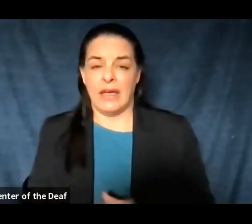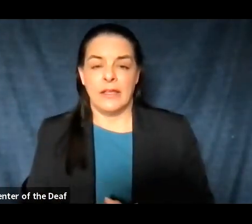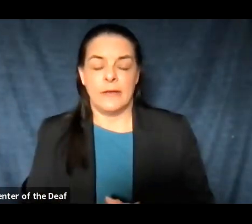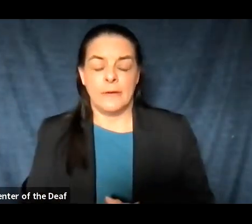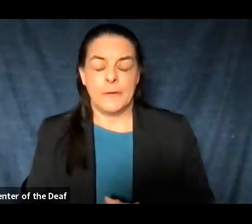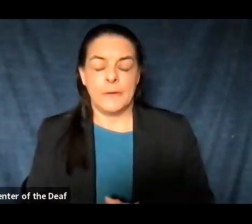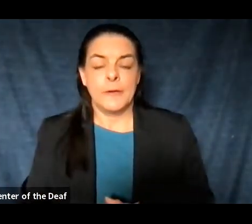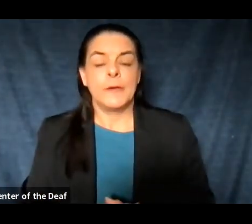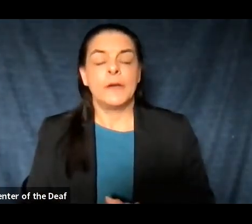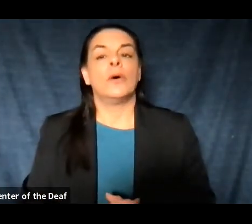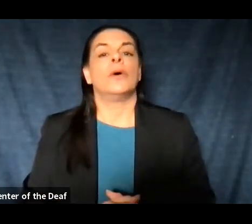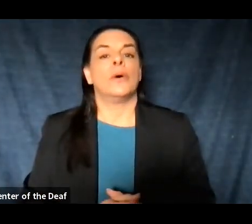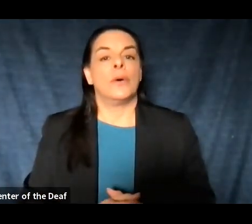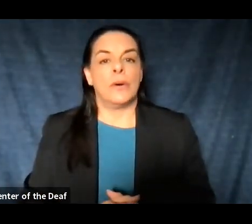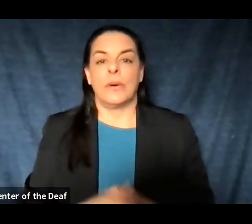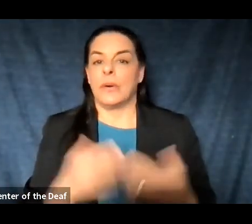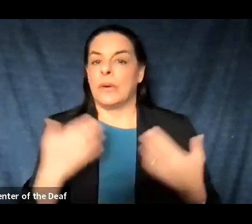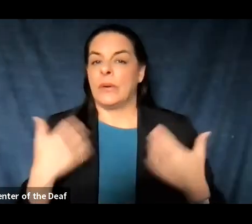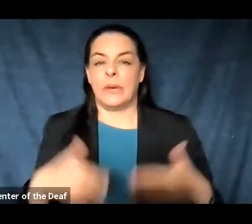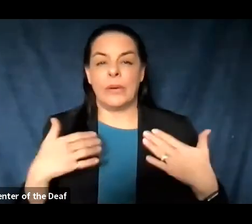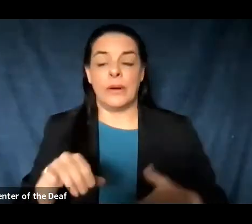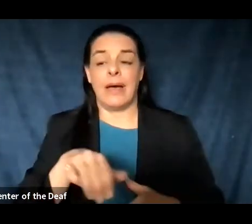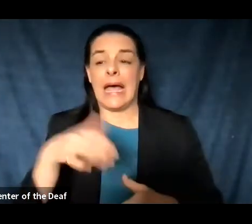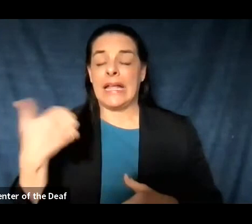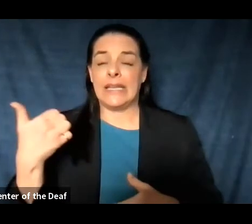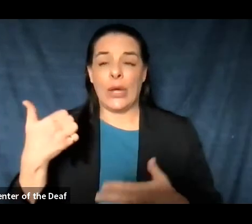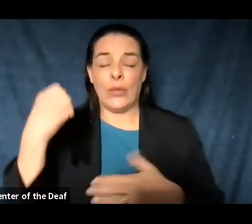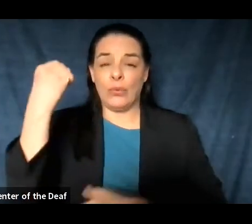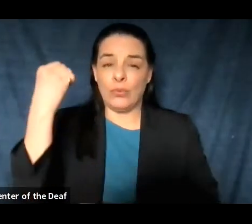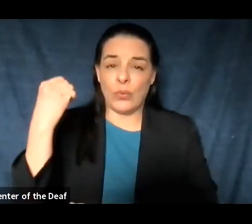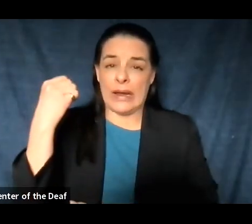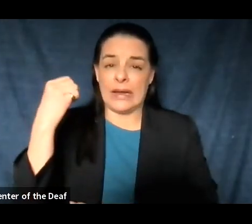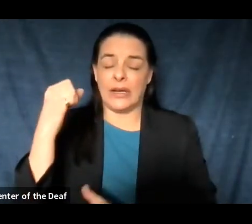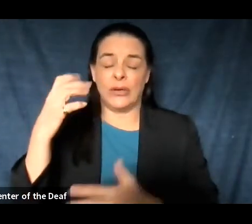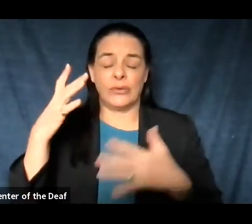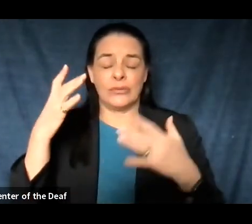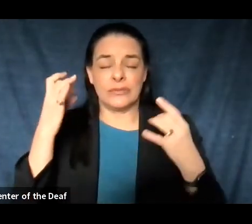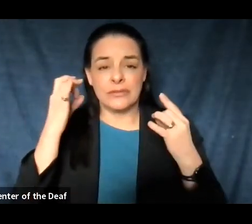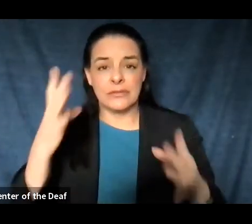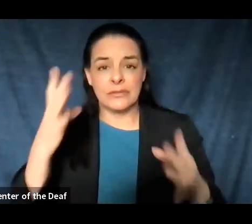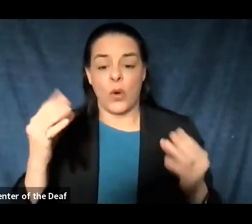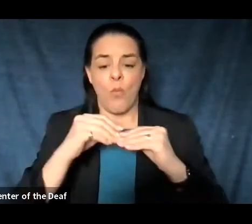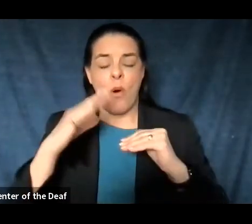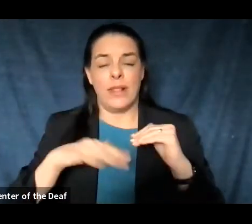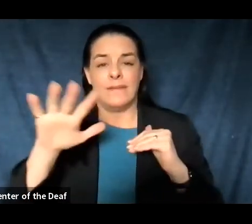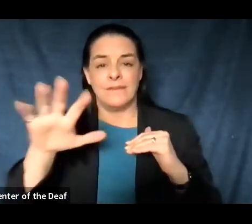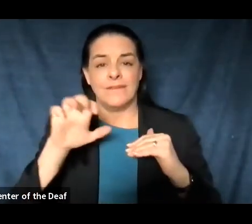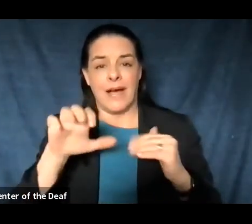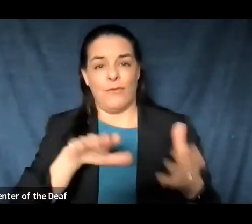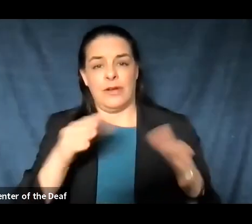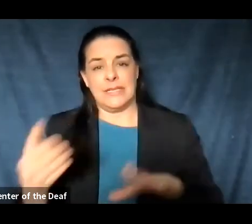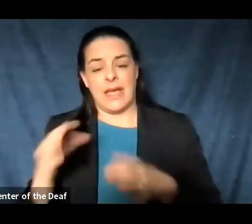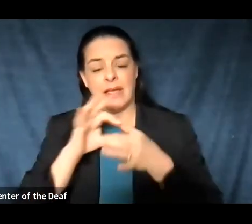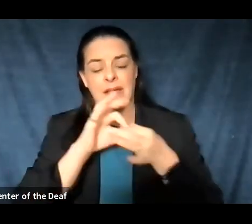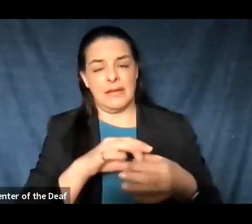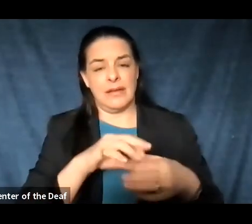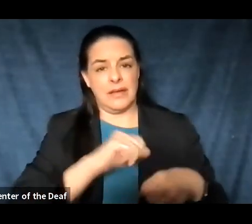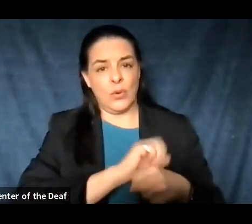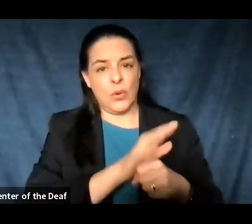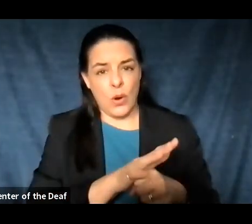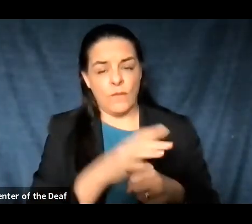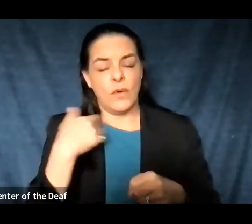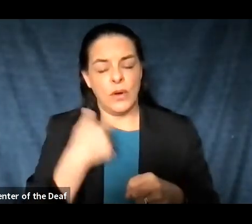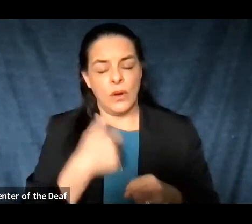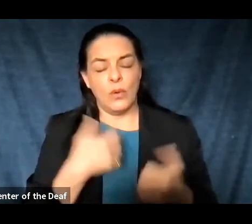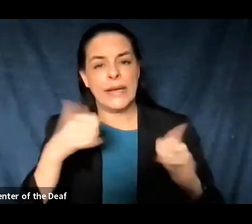As we hit yet another devastating milestone, more than 500 deaths related to COVID, we continue to remember those